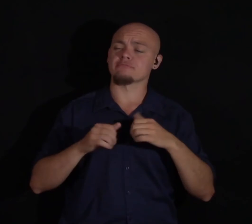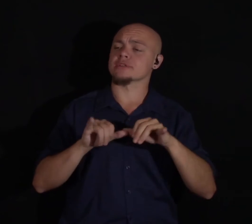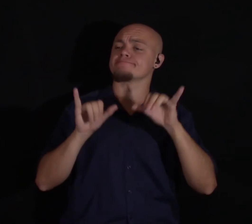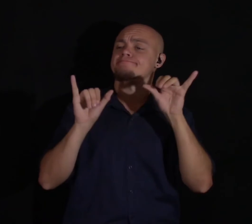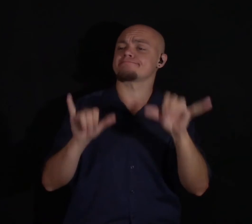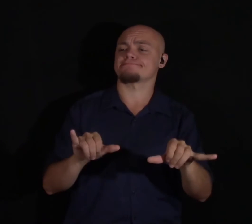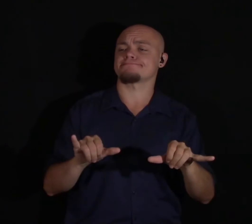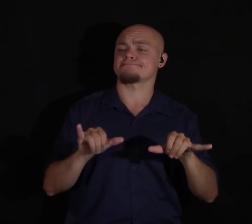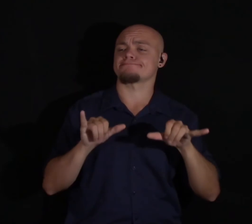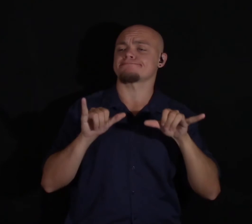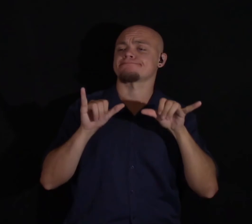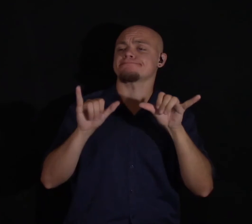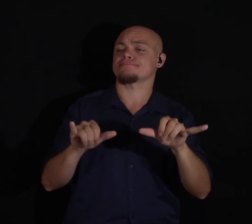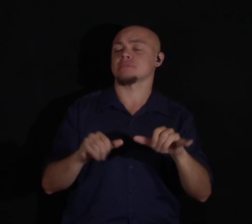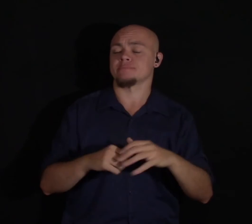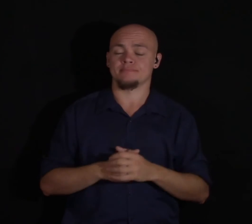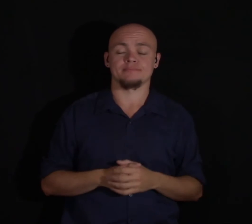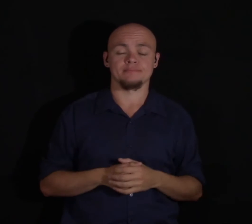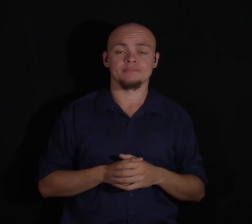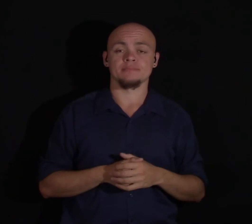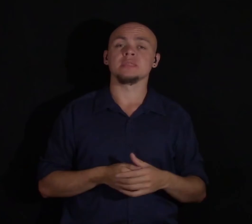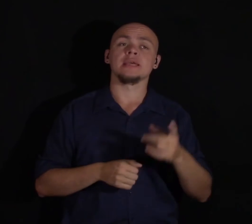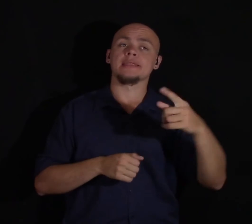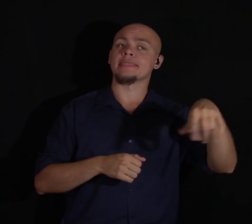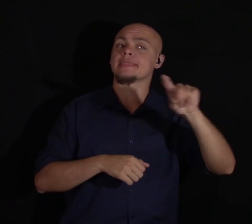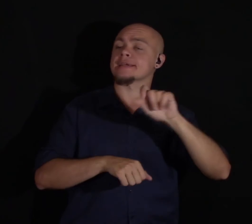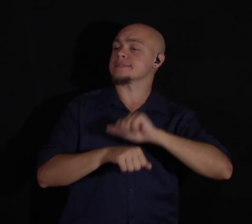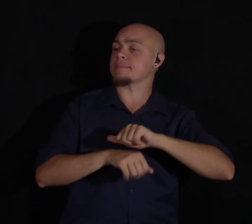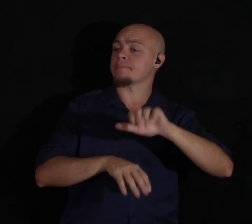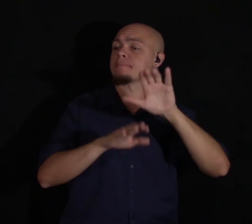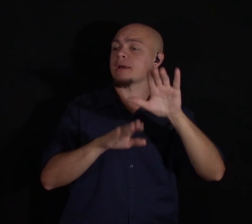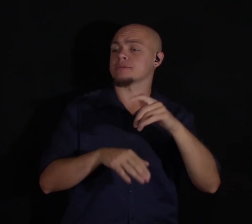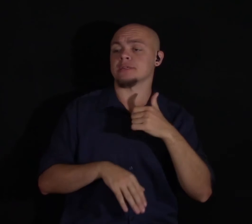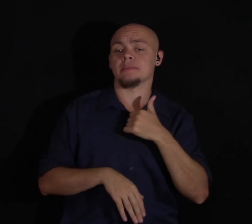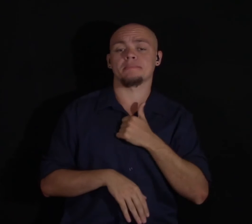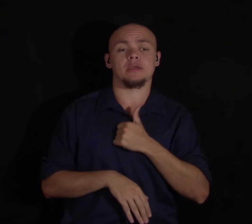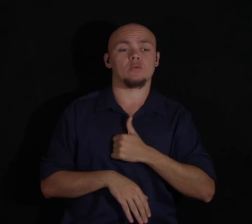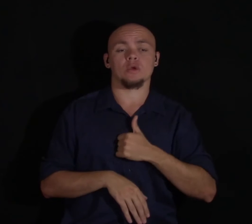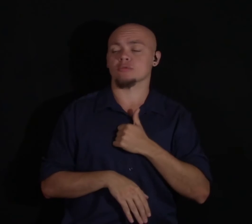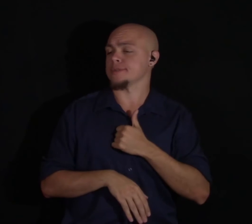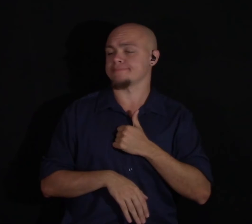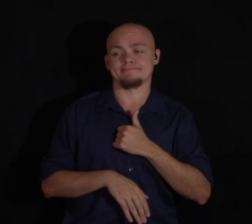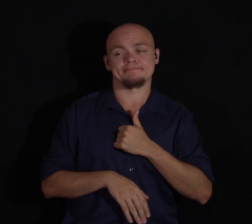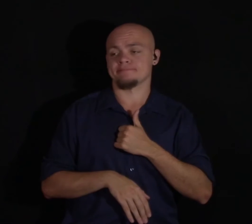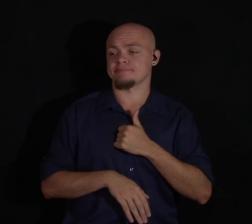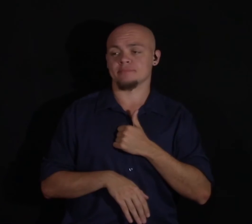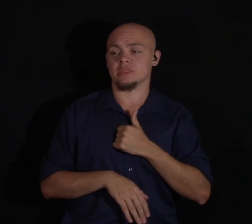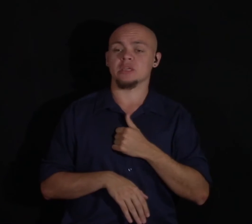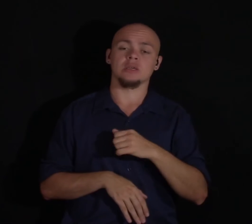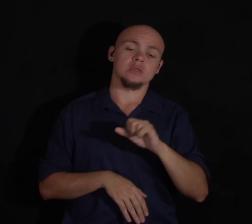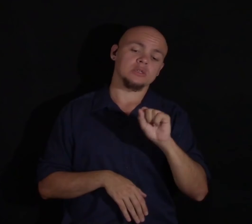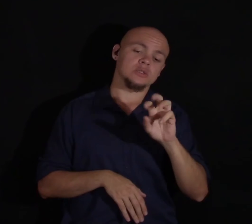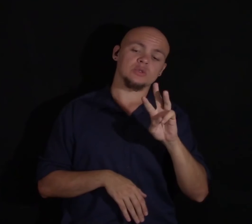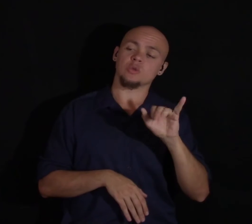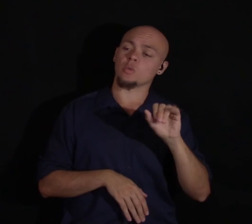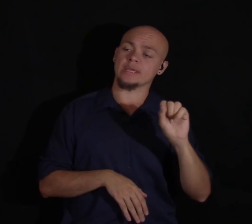me, "and among these mountains I should scarcely regret Switzerland and the Rhine." but he found that a